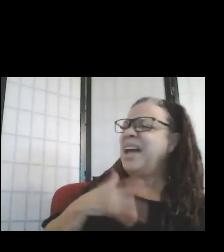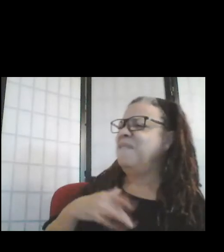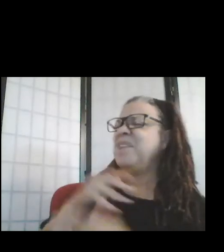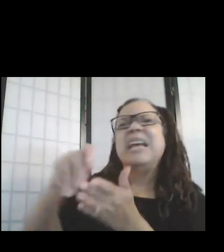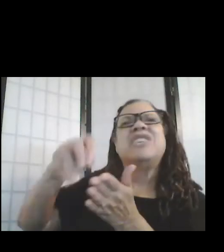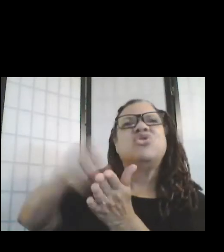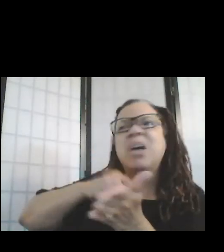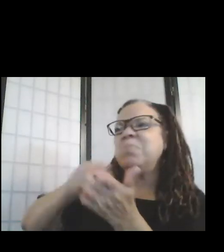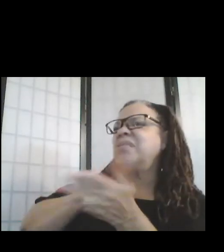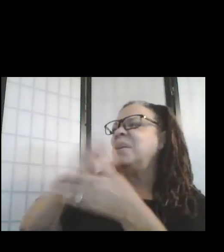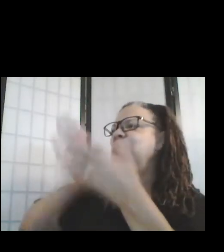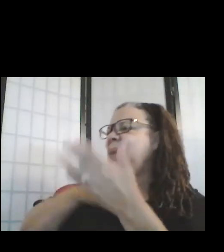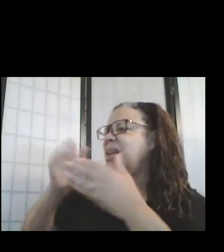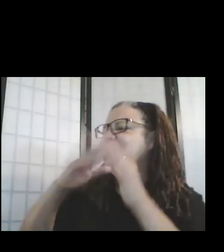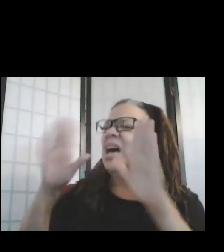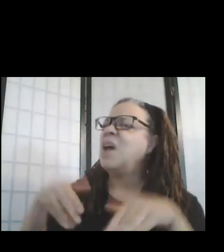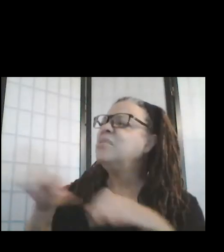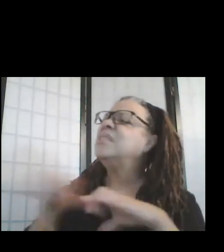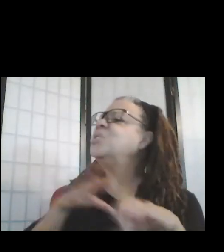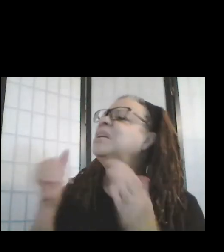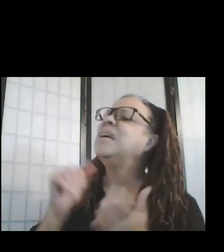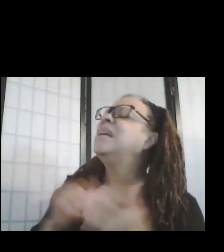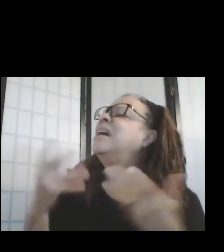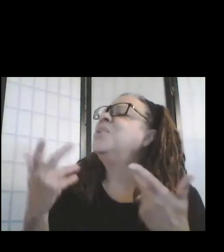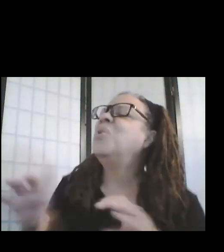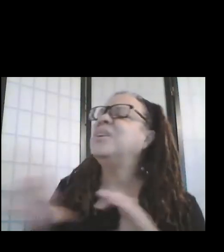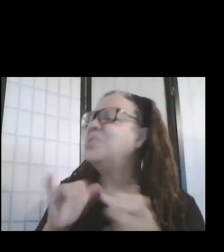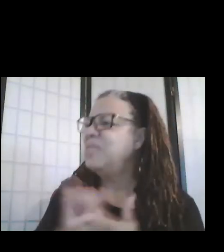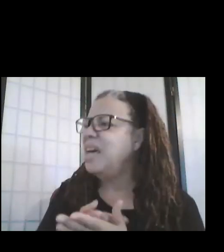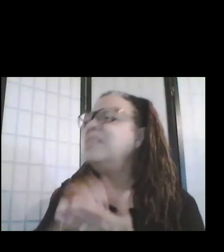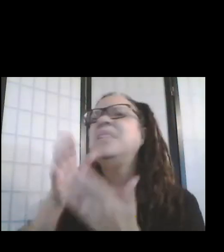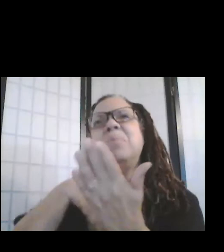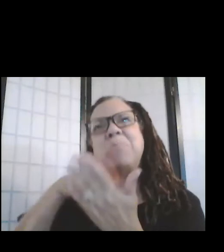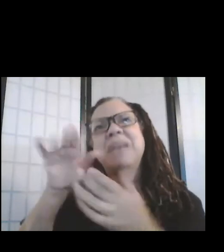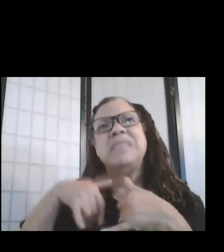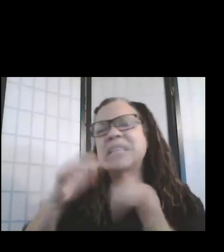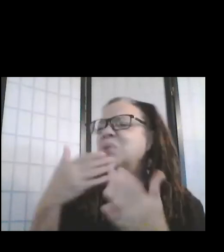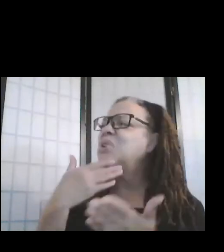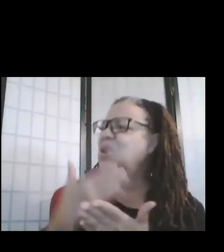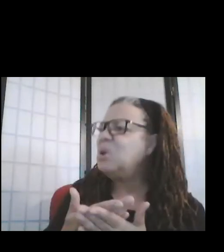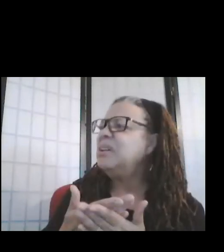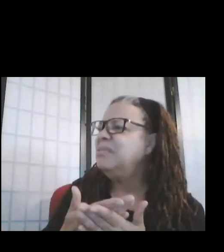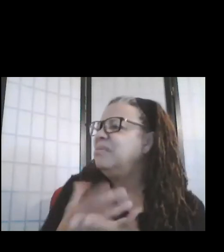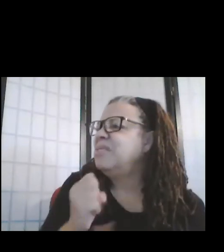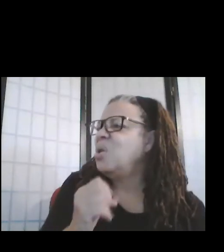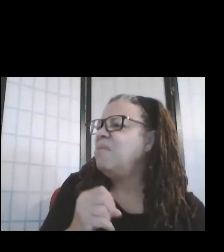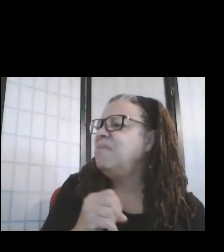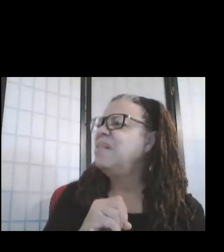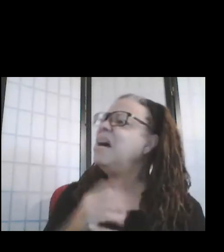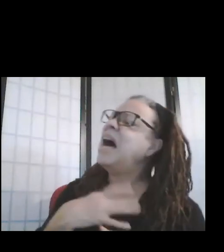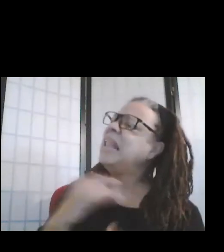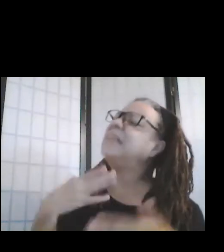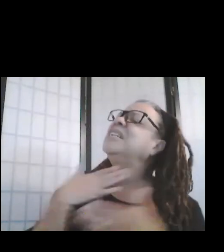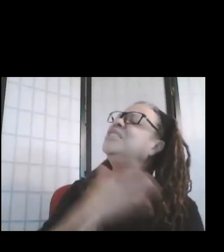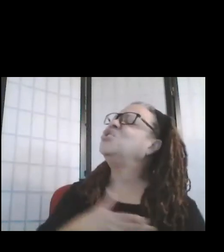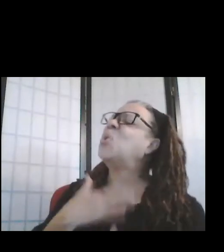scraping the paint off the house and doing it all over again. The paint job's still got life in it. And while I've still got some left in me, I'd like to enjoy my